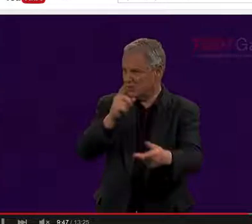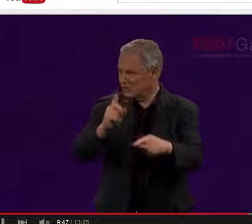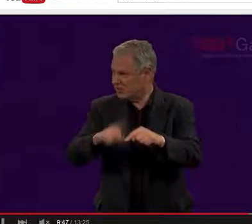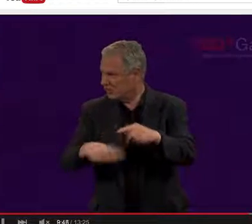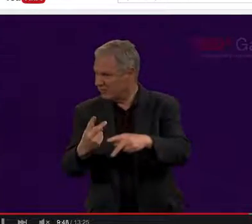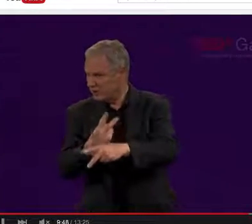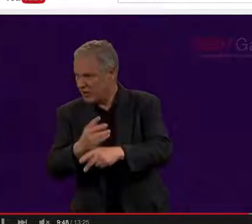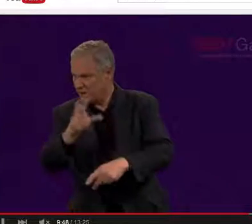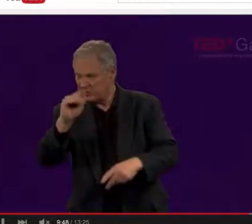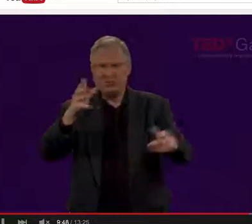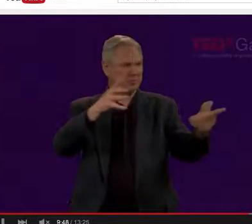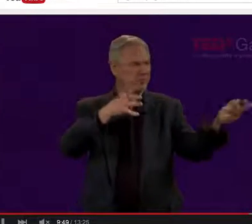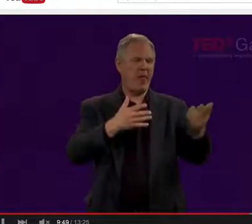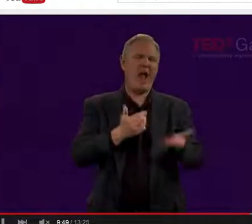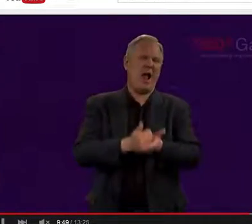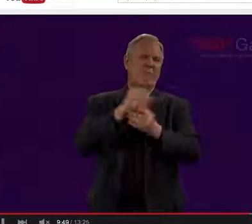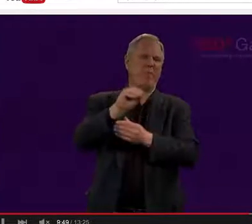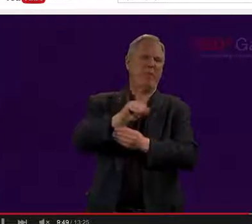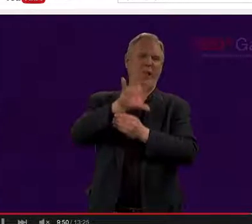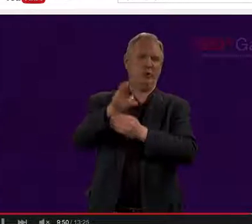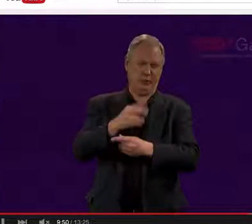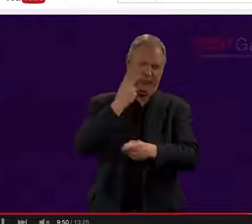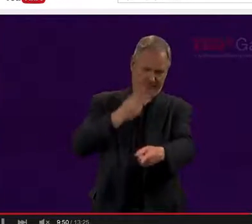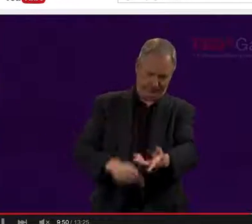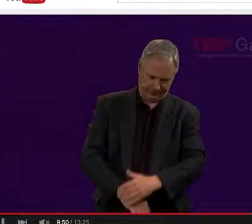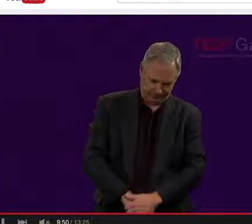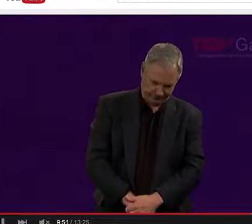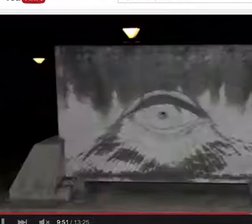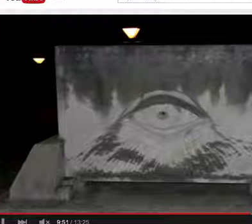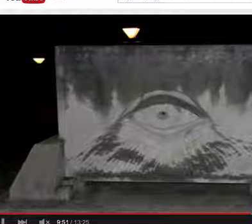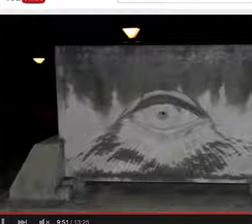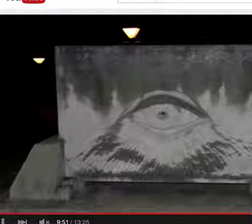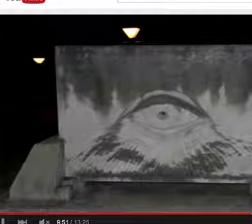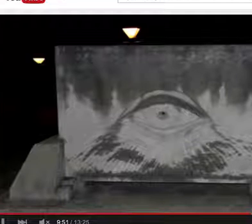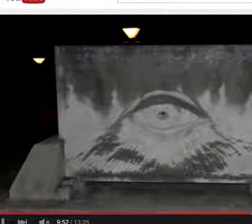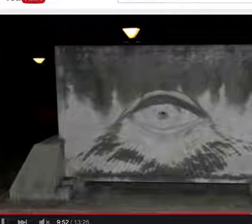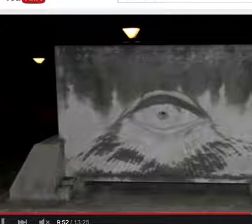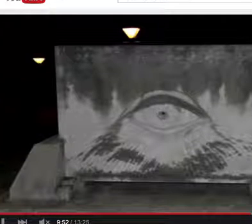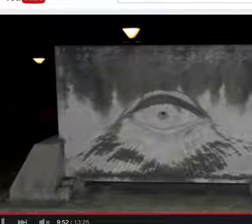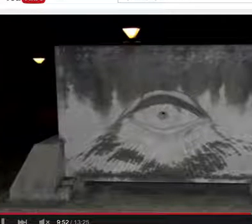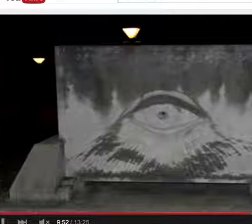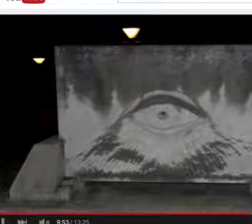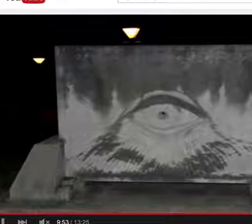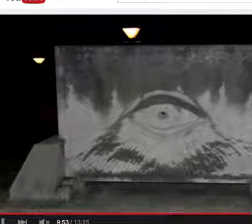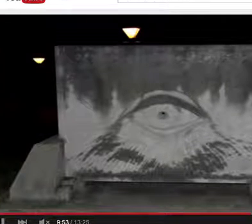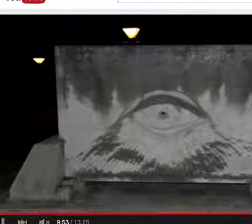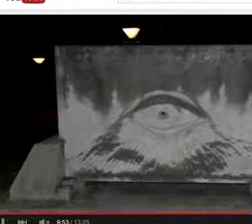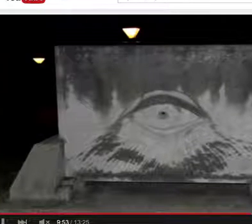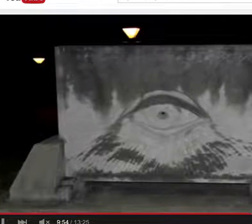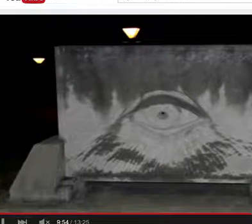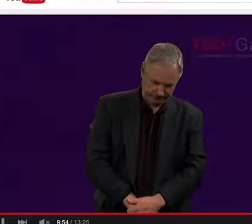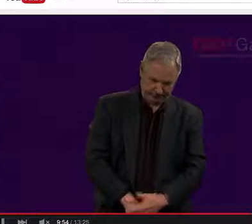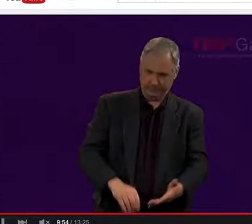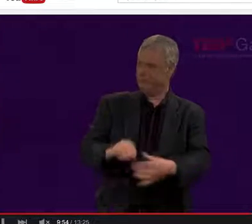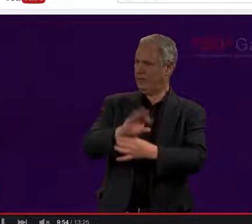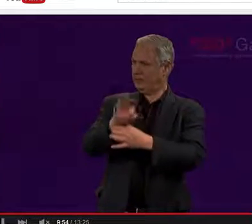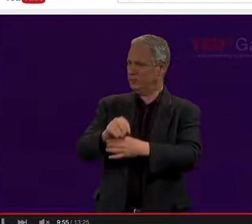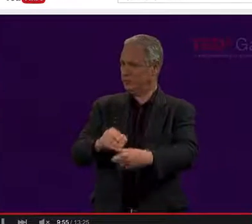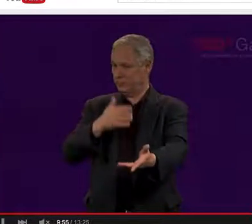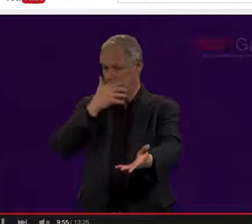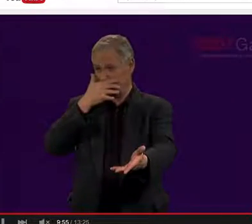That's a strange. Can't use it, so we found help find something else. A beautiful art.